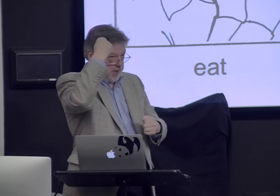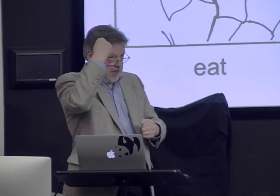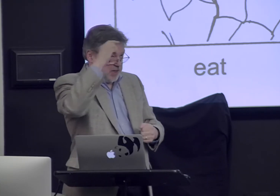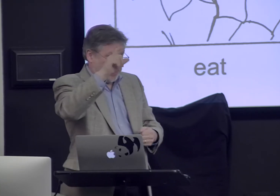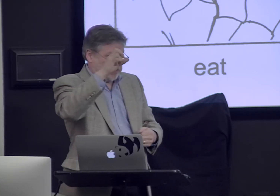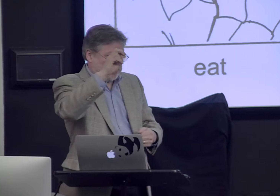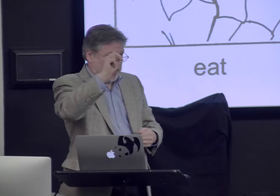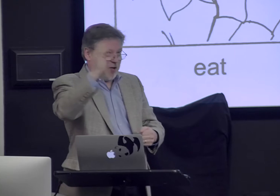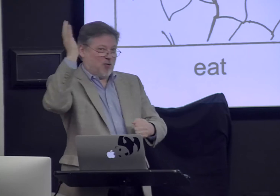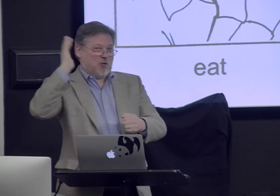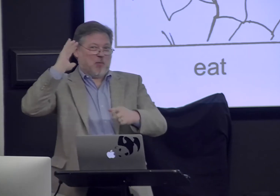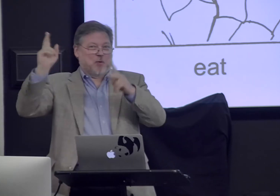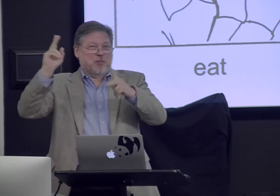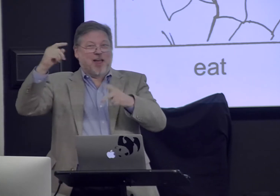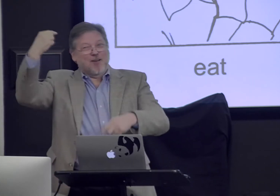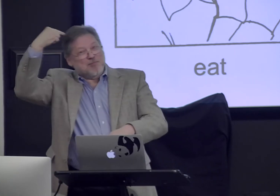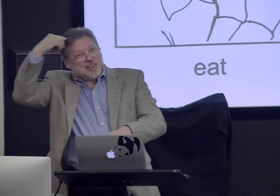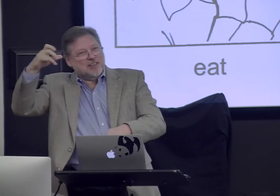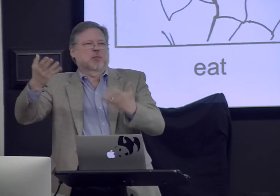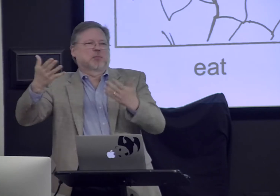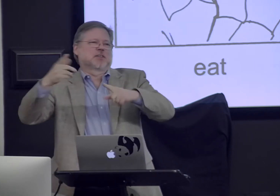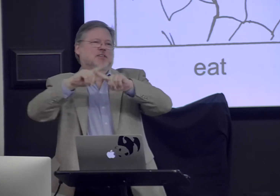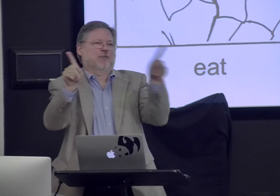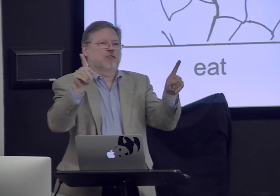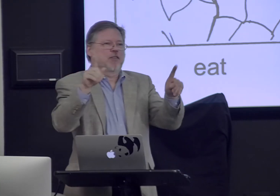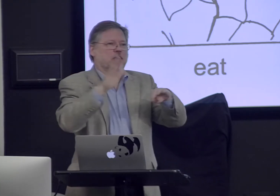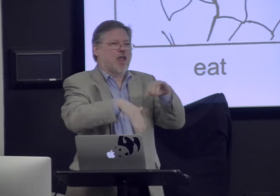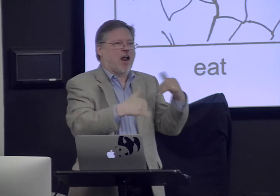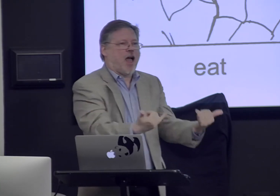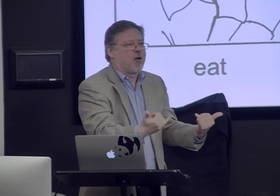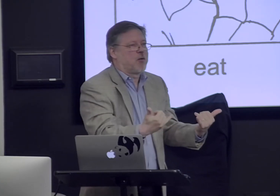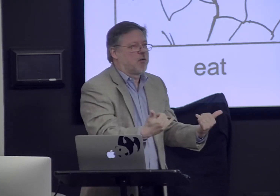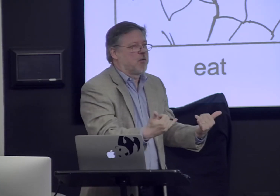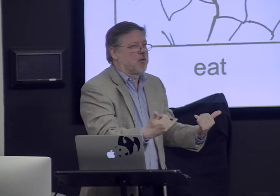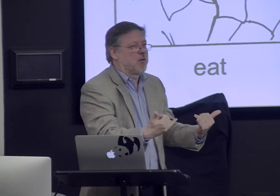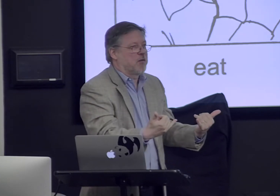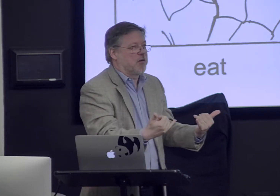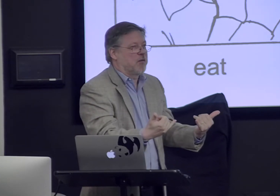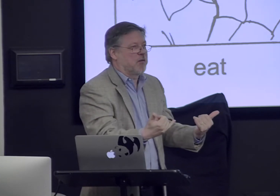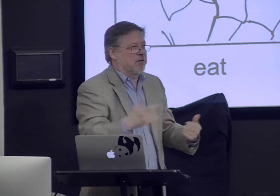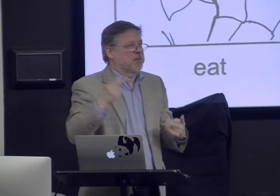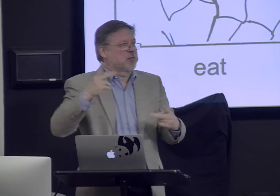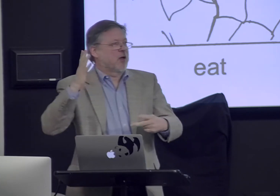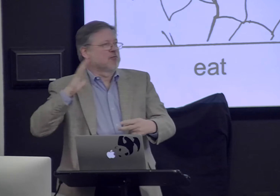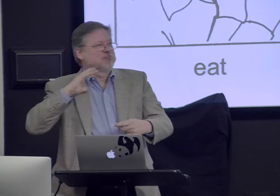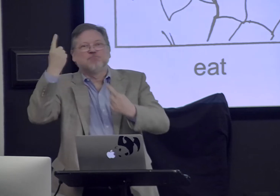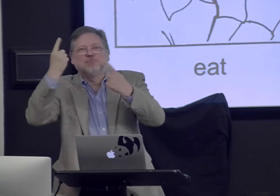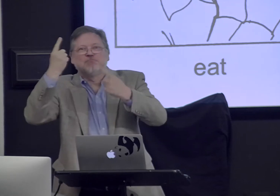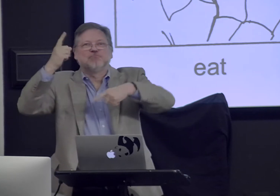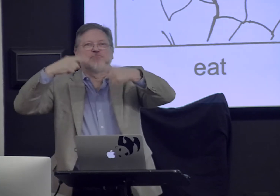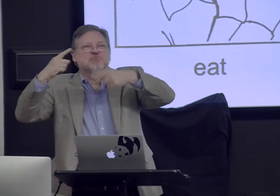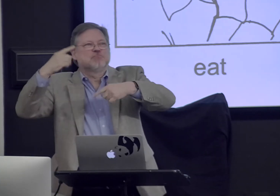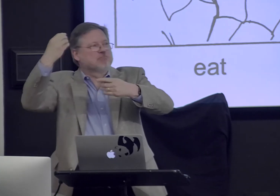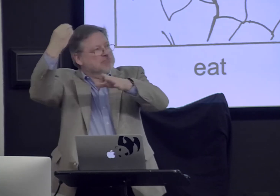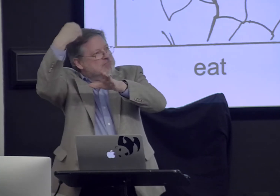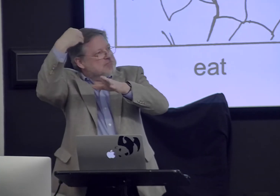mental lexicon. And so we have to keep in mind that the mental lexicon that may have been used a century or two ago